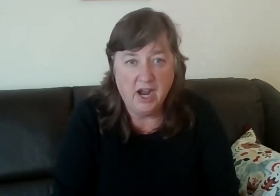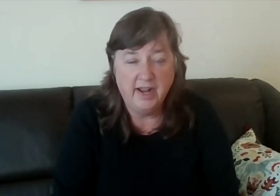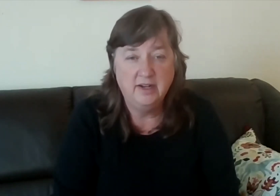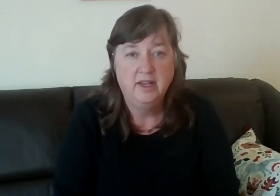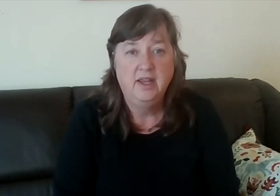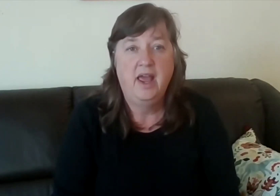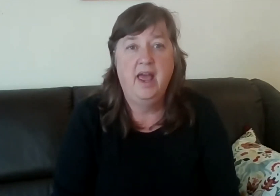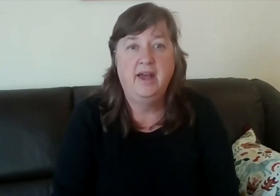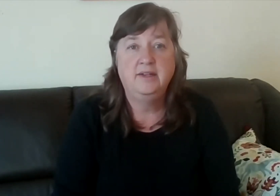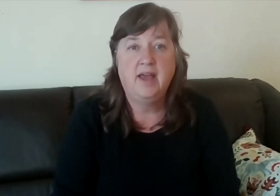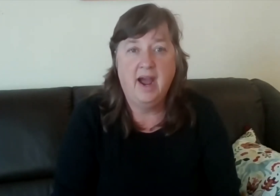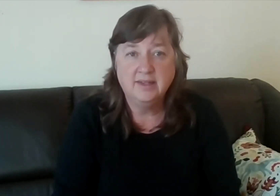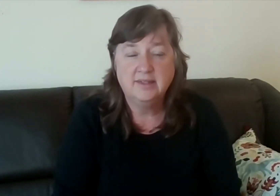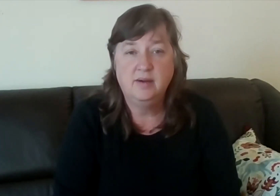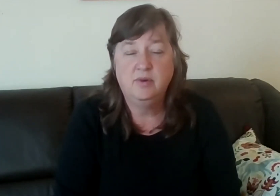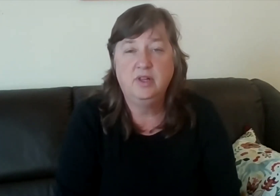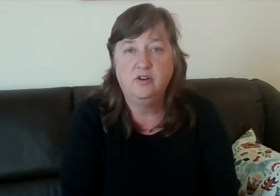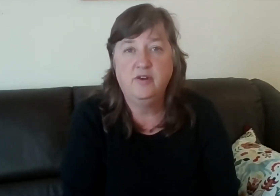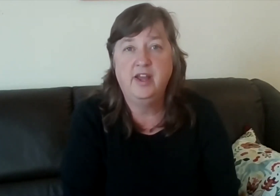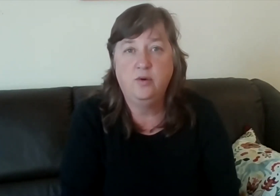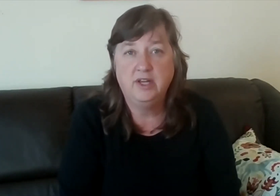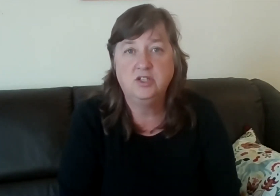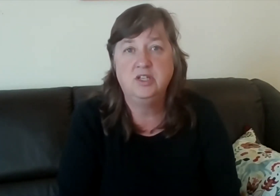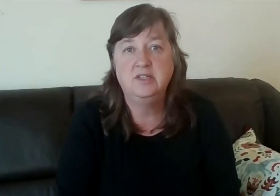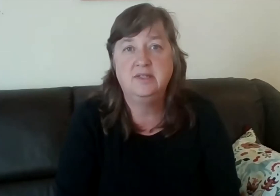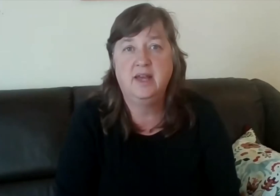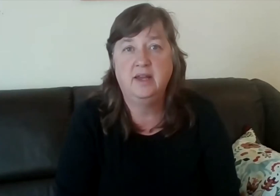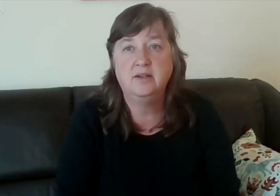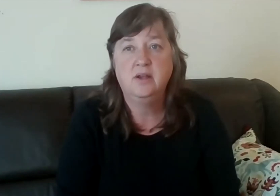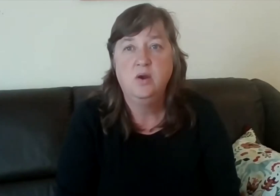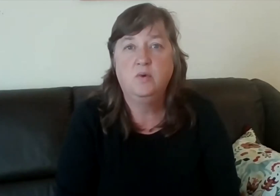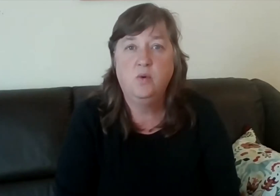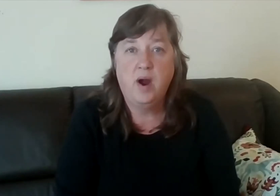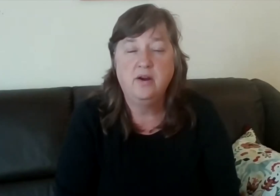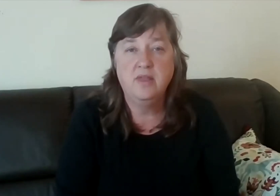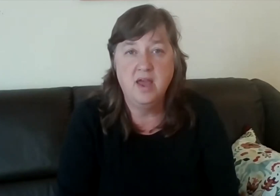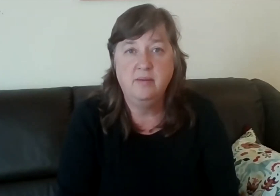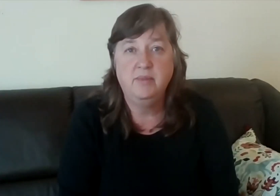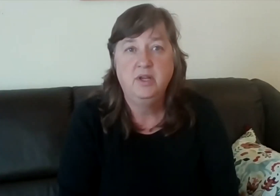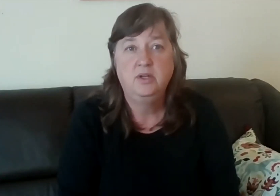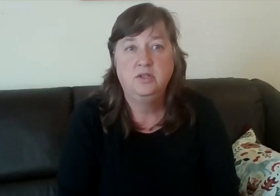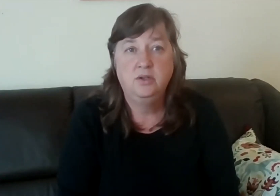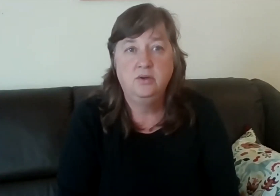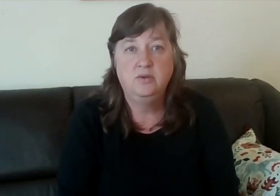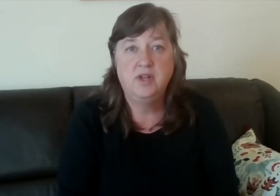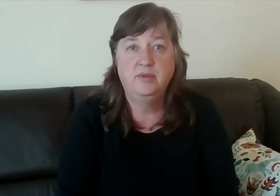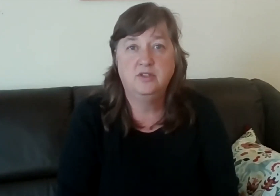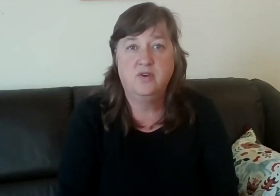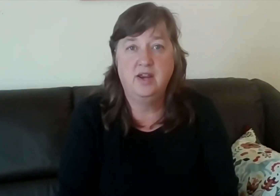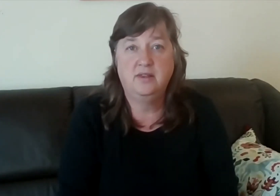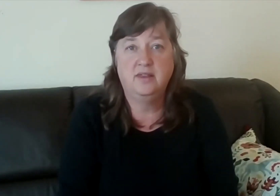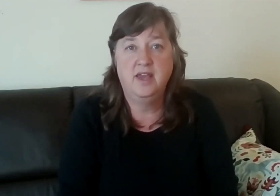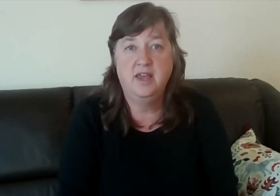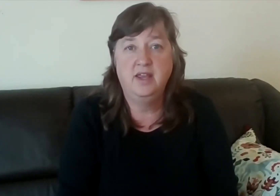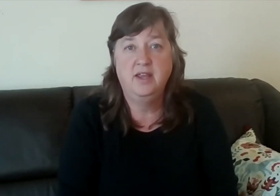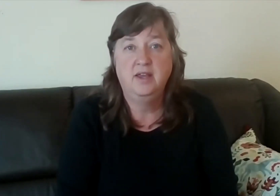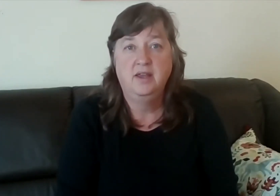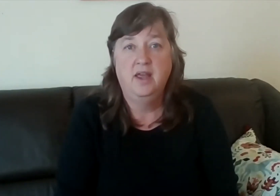guide, and ask them clarifying questions that require them to demonstrate that they